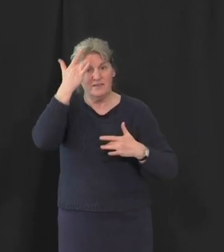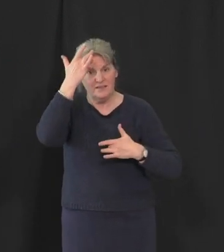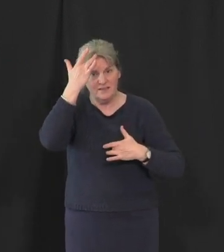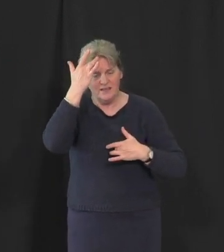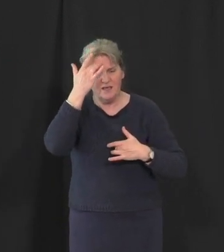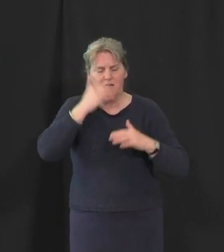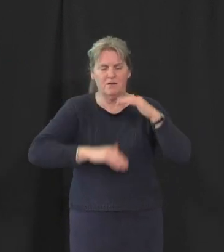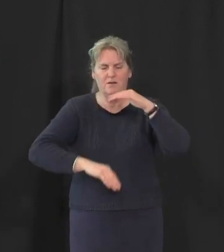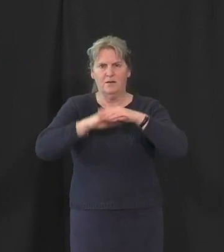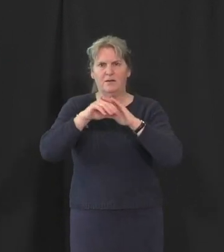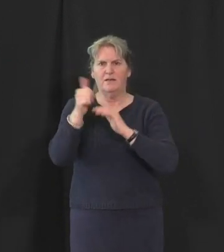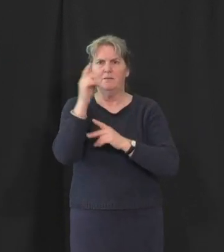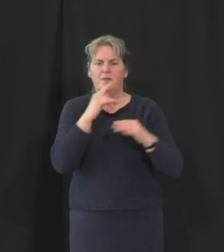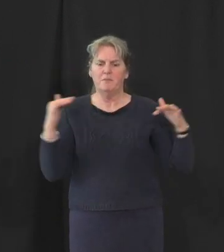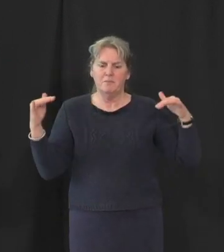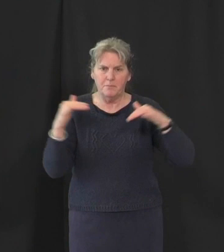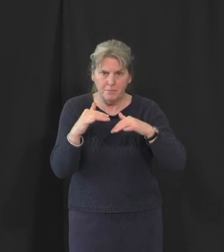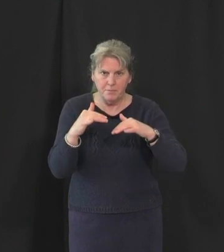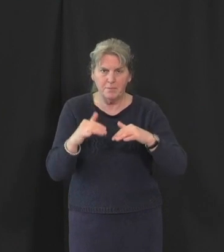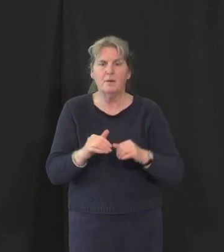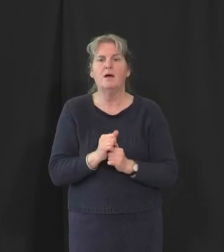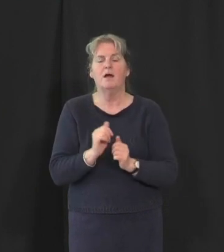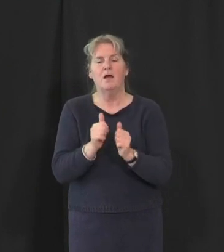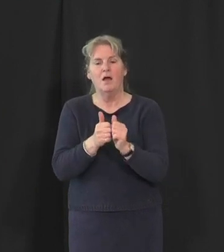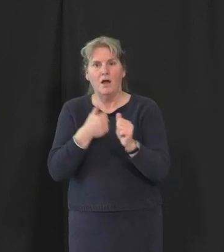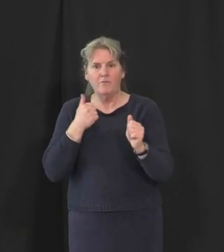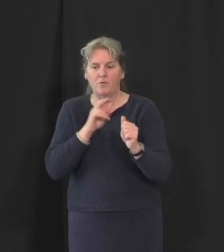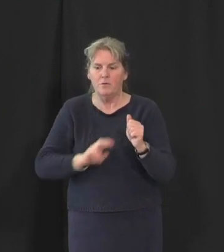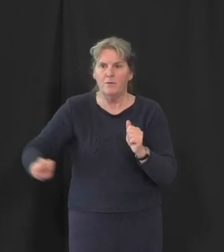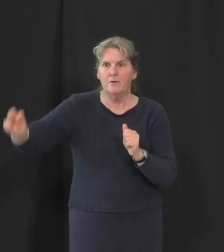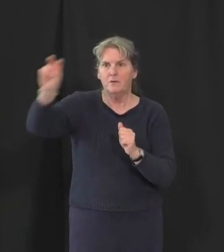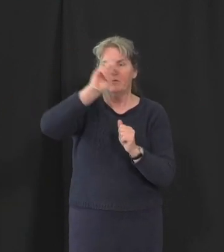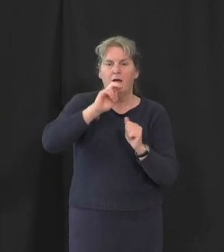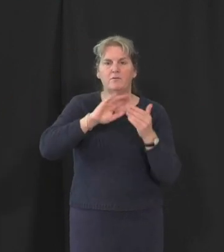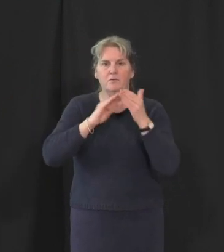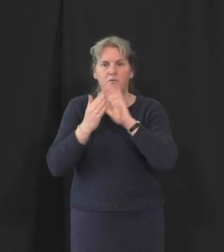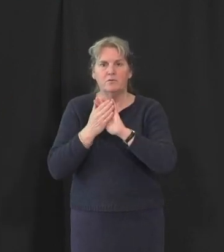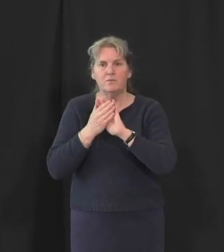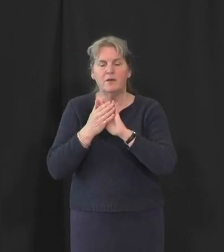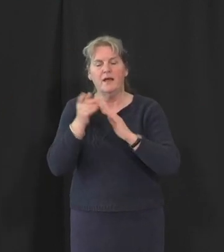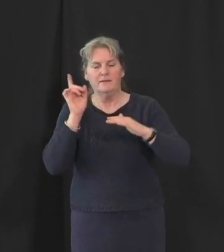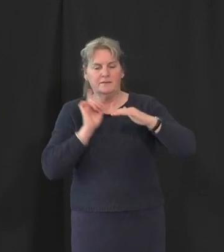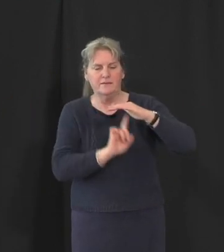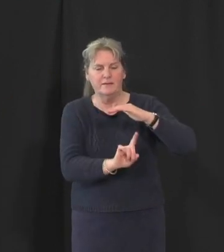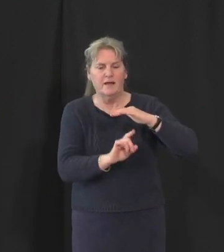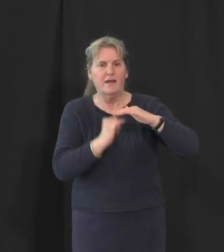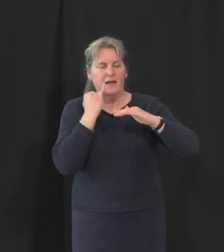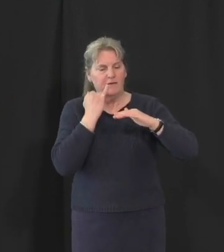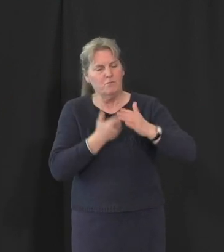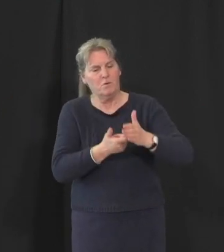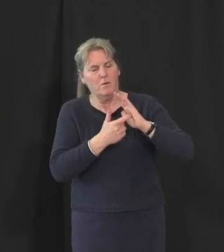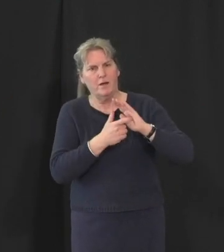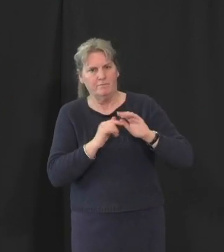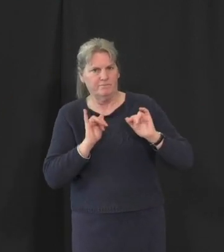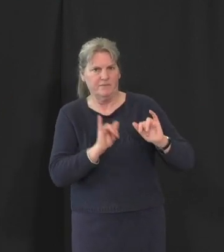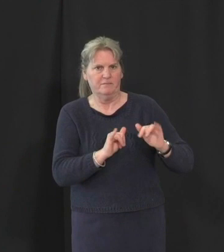not gathering in groups of 10 or more, avoiding travel to communities, and self-isolating when required.